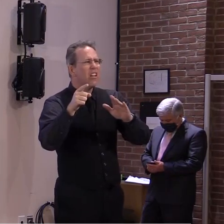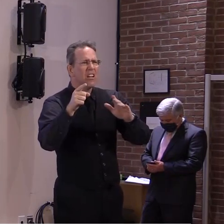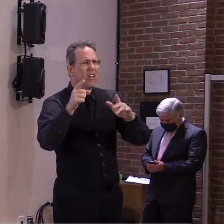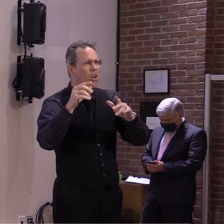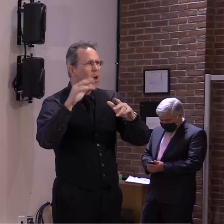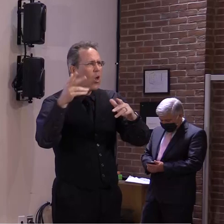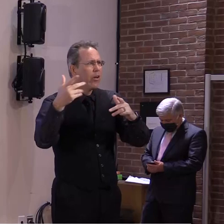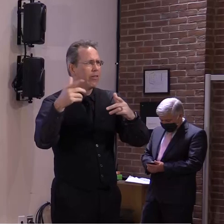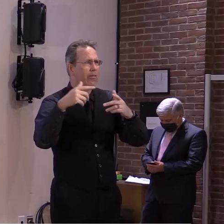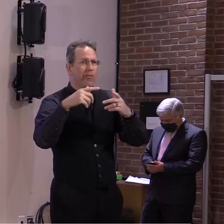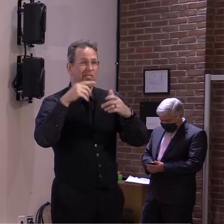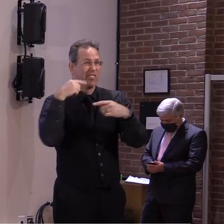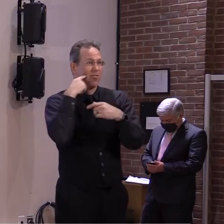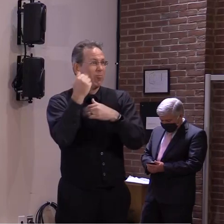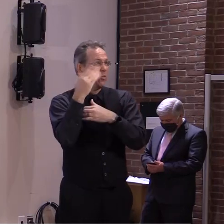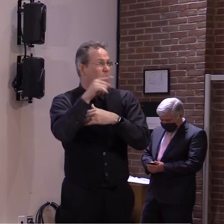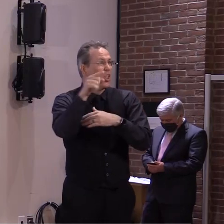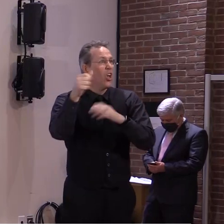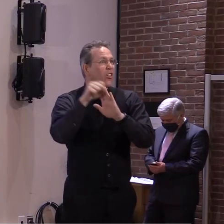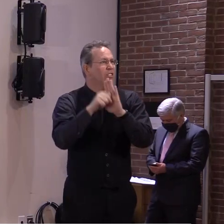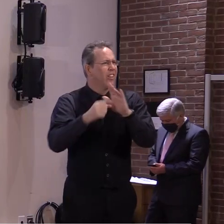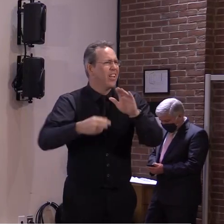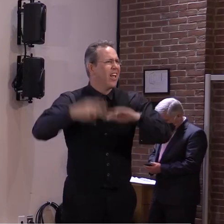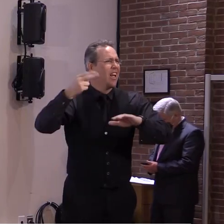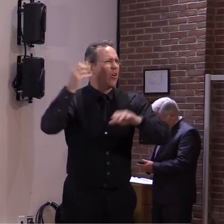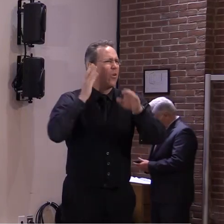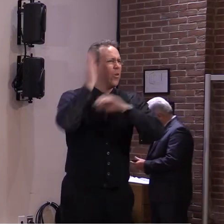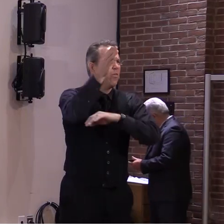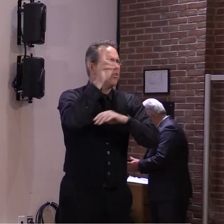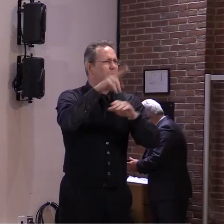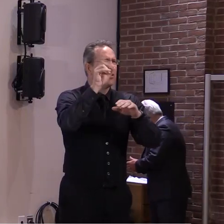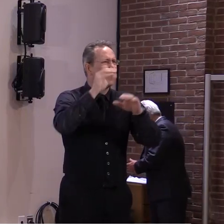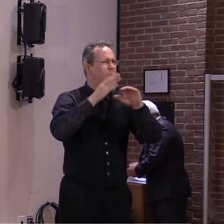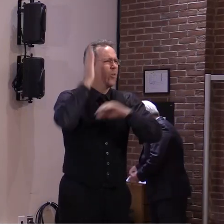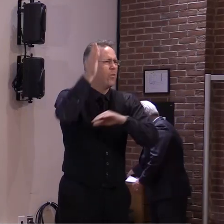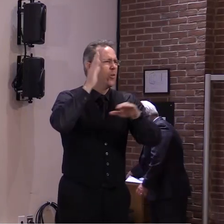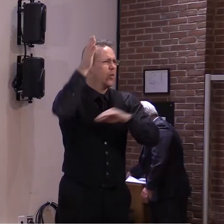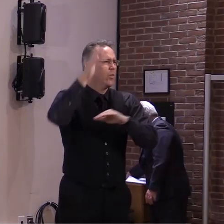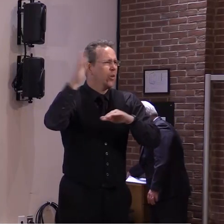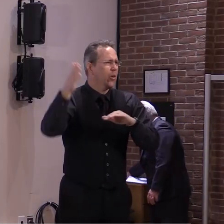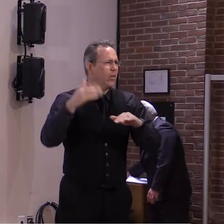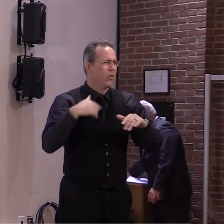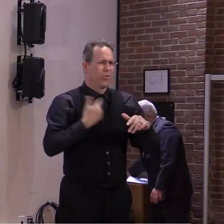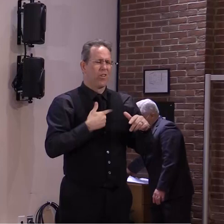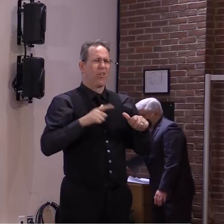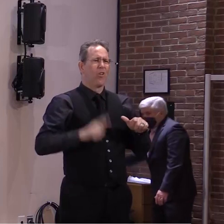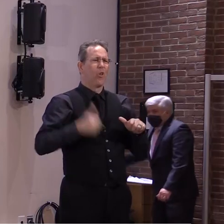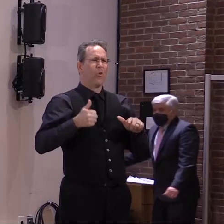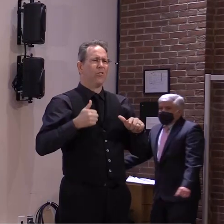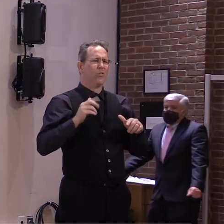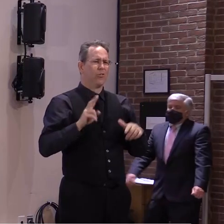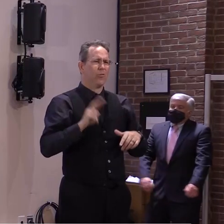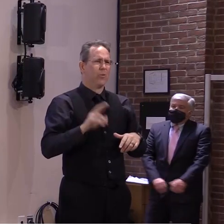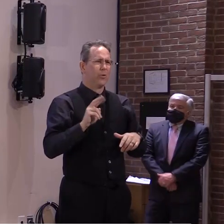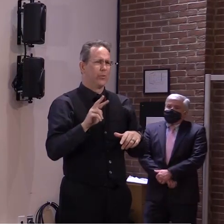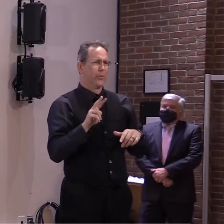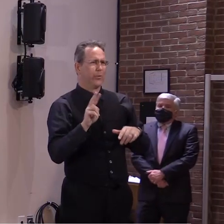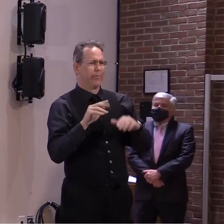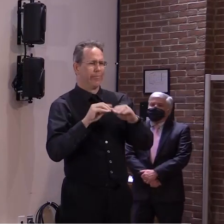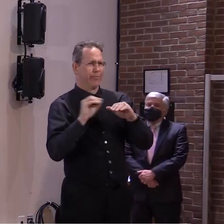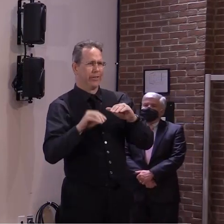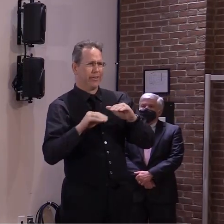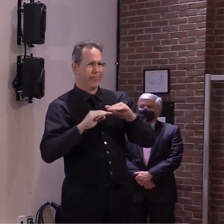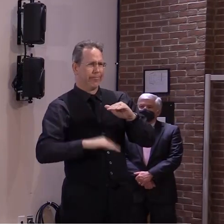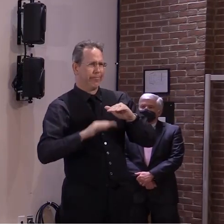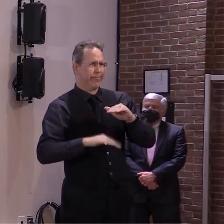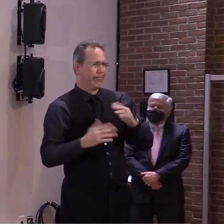three states with regard to positivity rate, but I suspect we are. States that are even close to us in southern New England